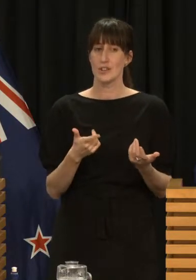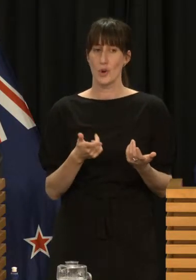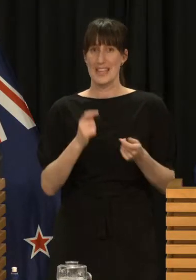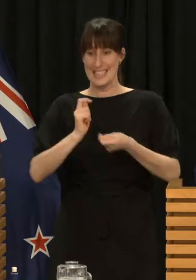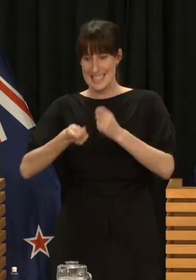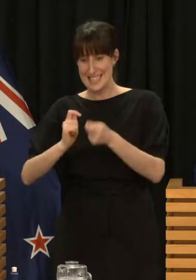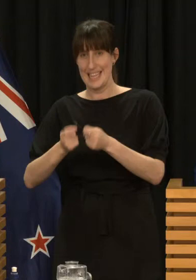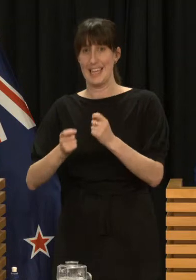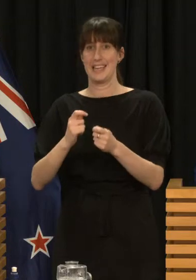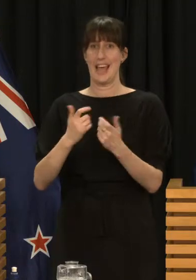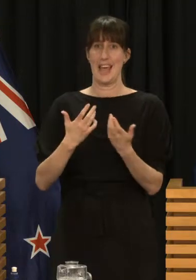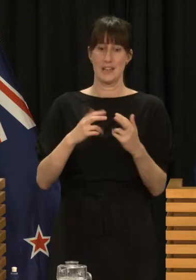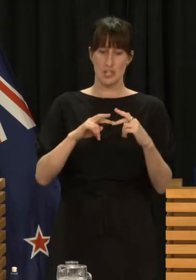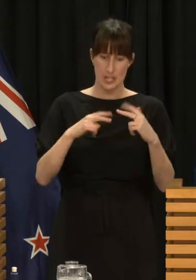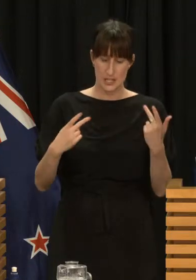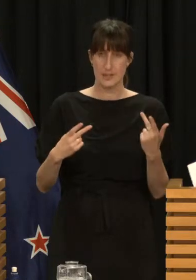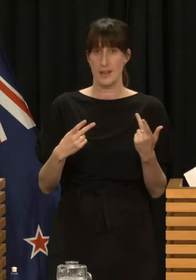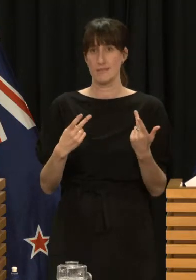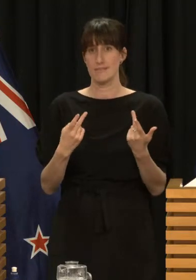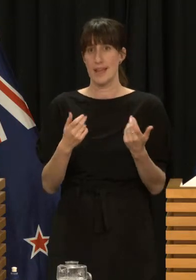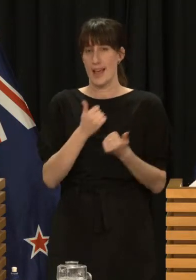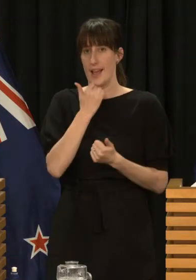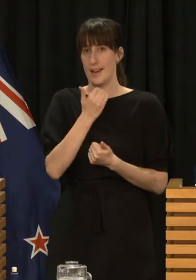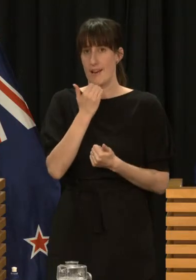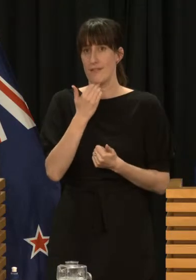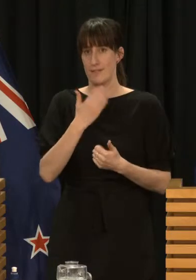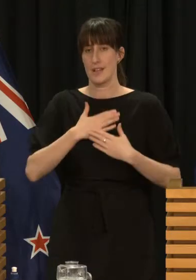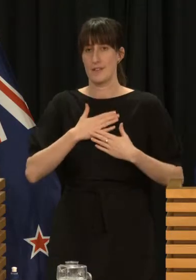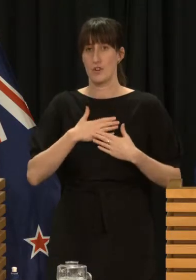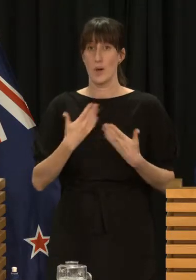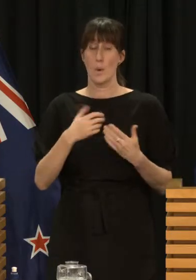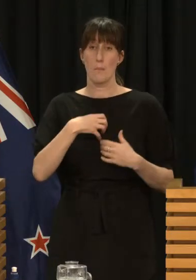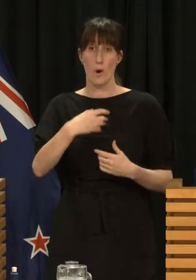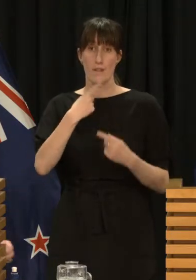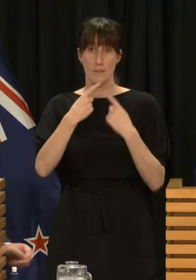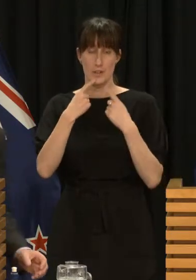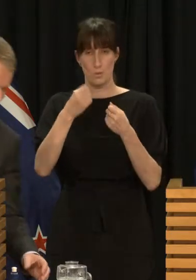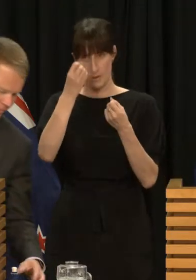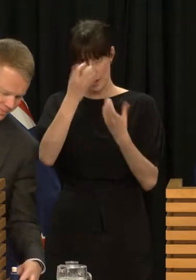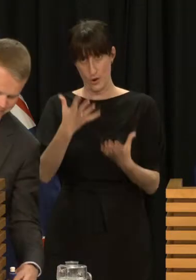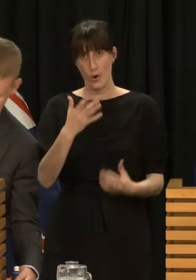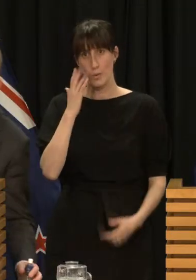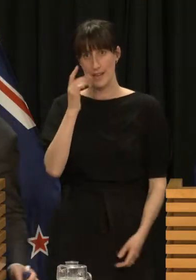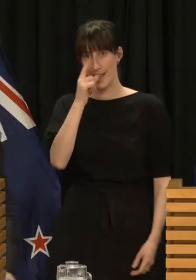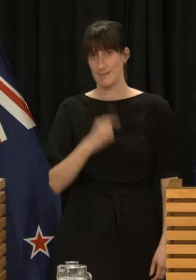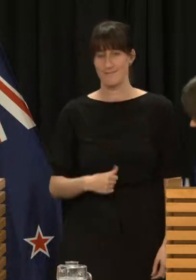wrap it up there. Thank you. We will provide further updates as additional information comes to hand. Thank you. Thank you.